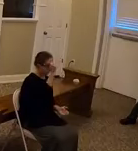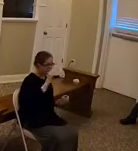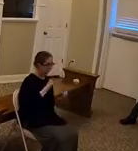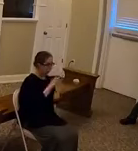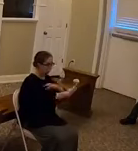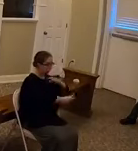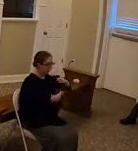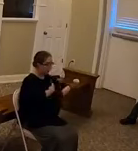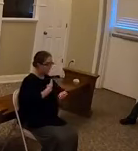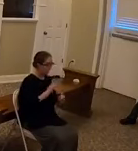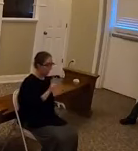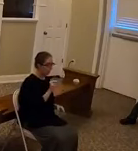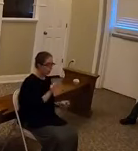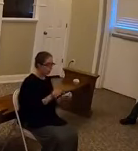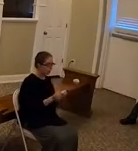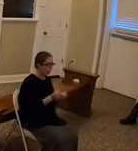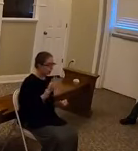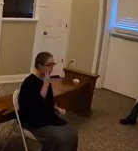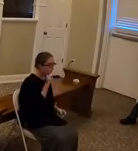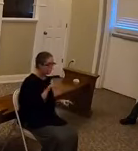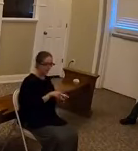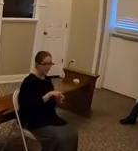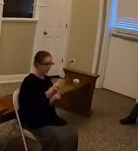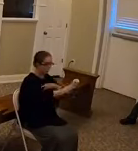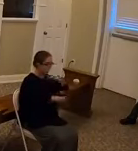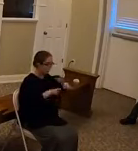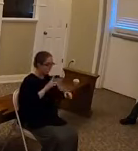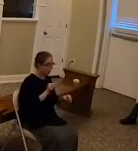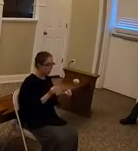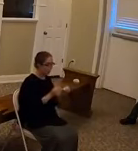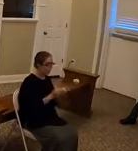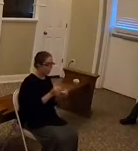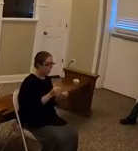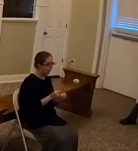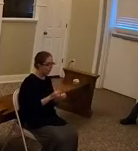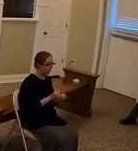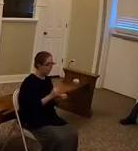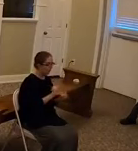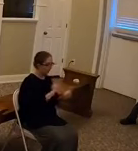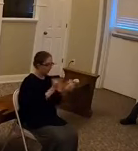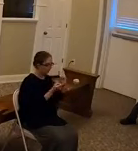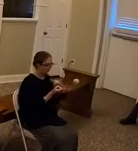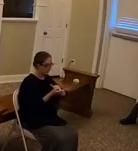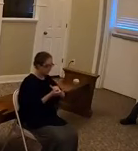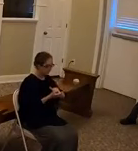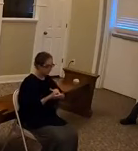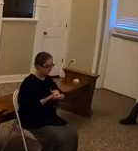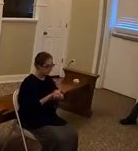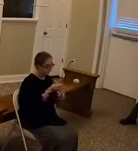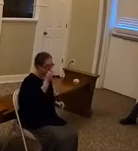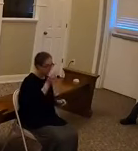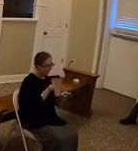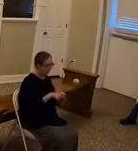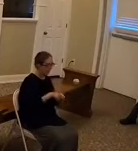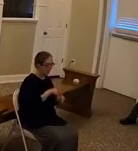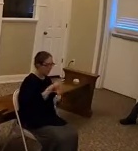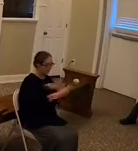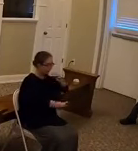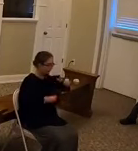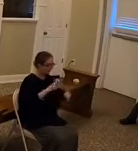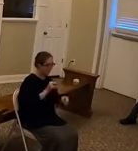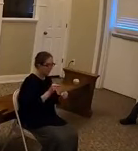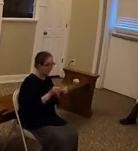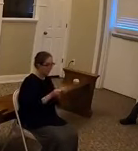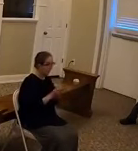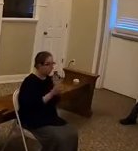from the world. That's no longer looking like the world. That's no longer adapting to the world. That's no longer smelling like the world. That's